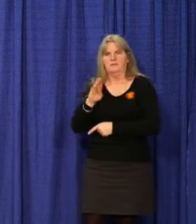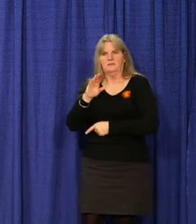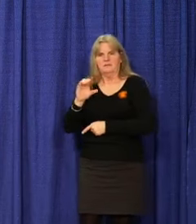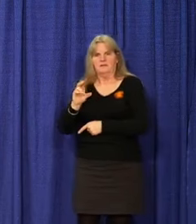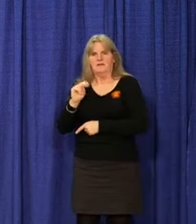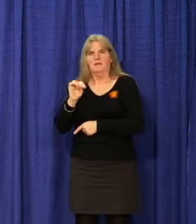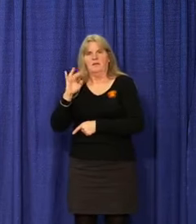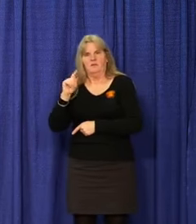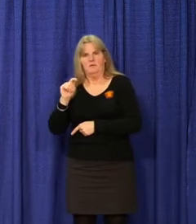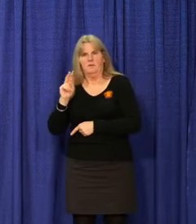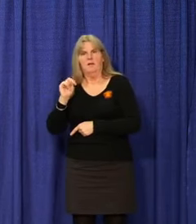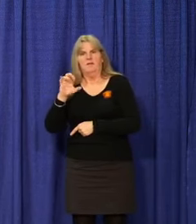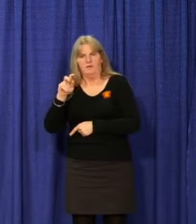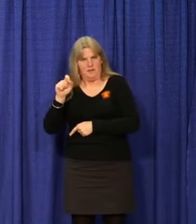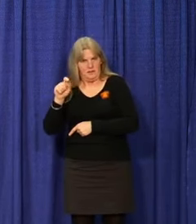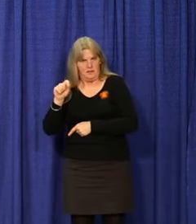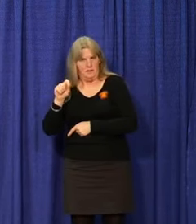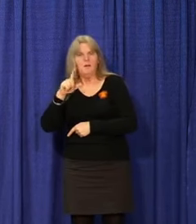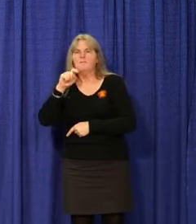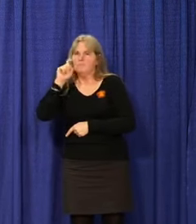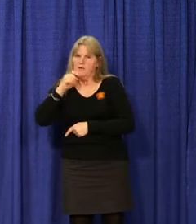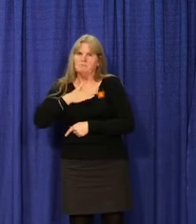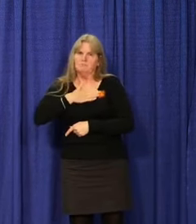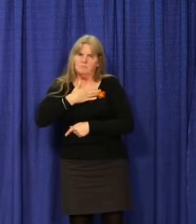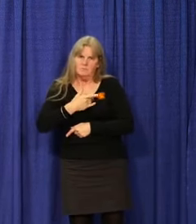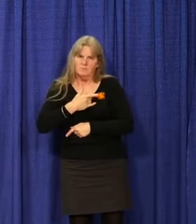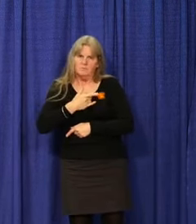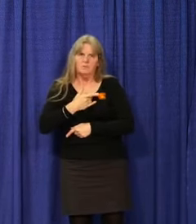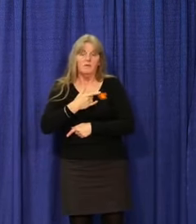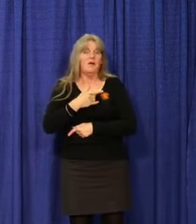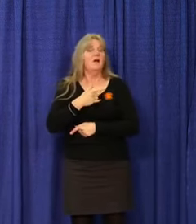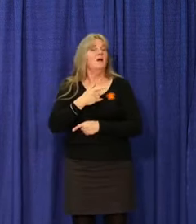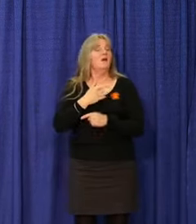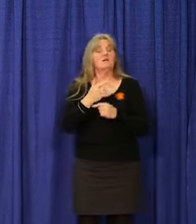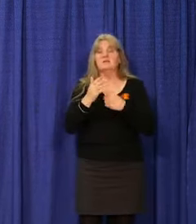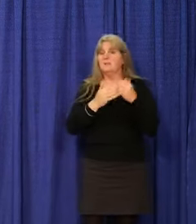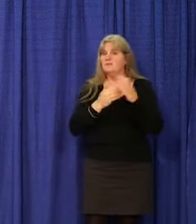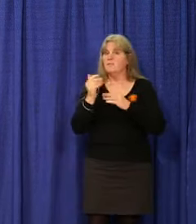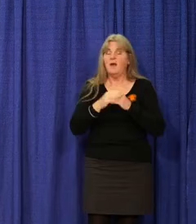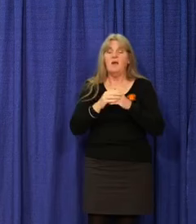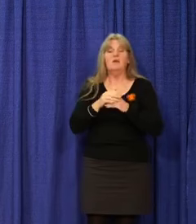or NWT or Nunavut, even outside of these daytime hours.